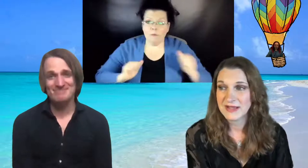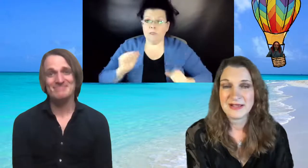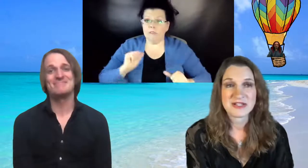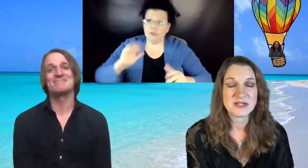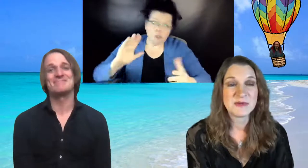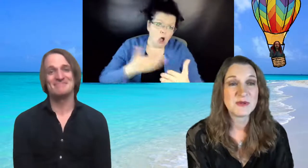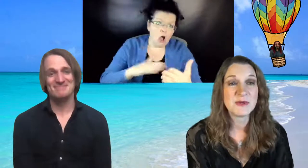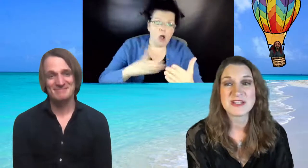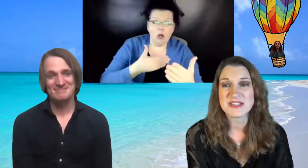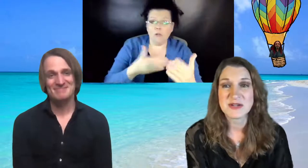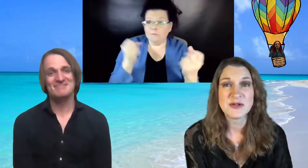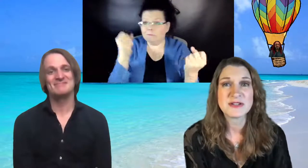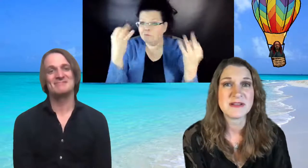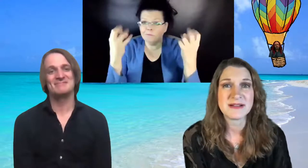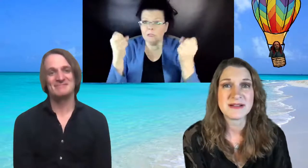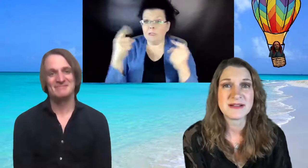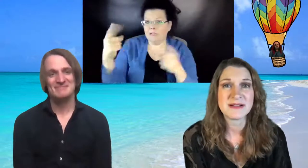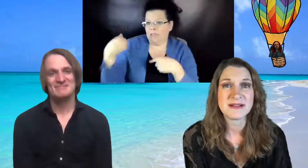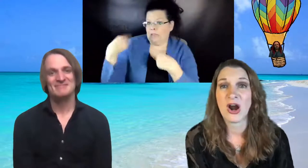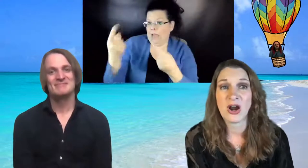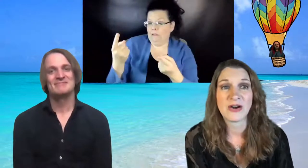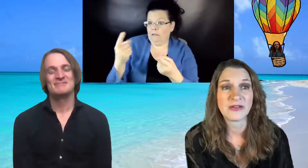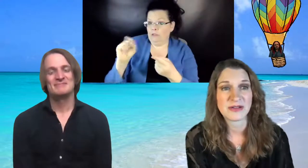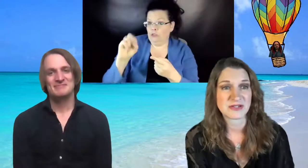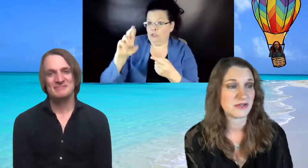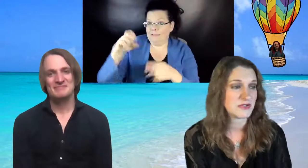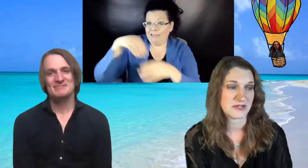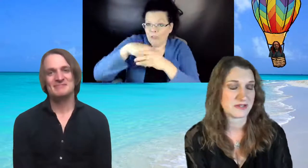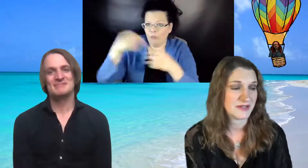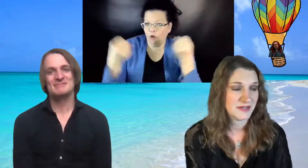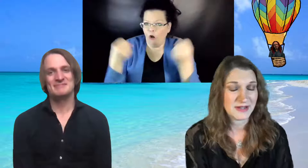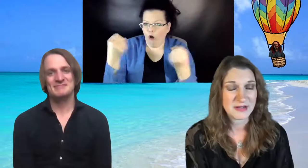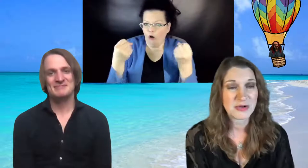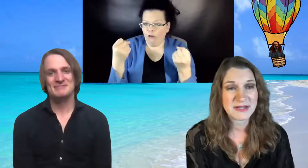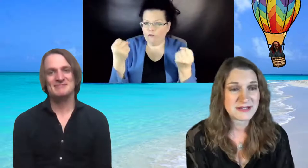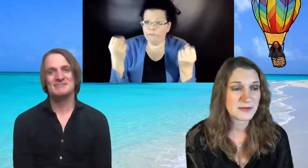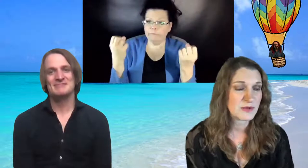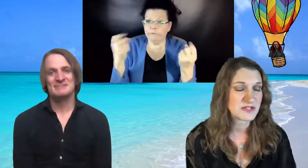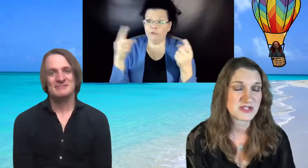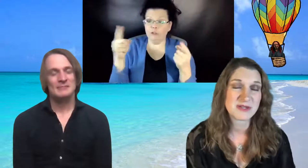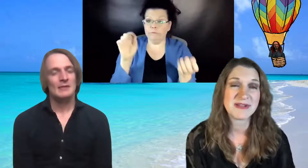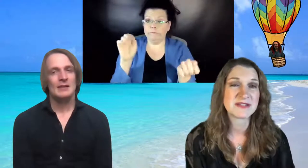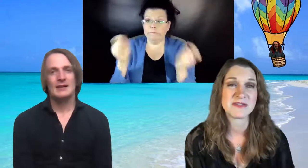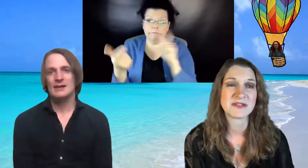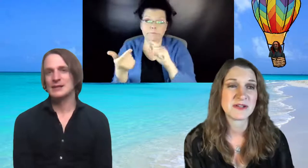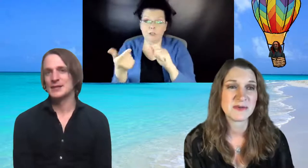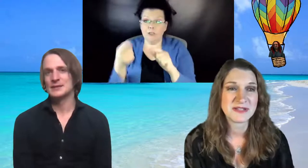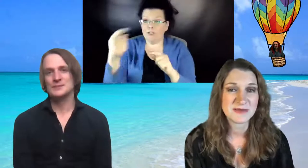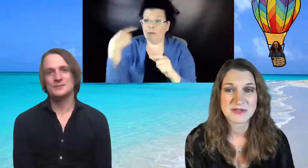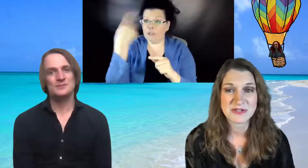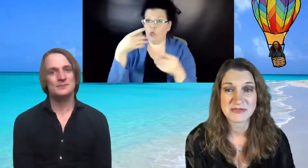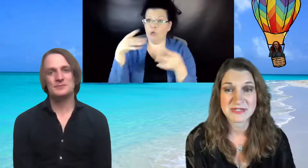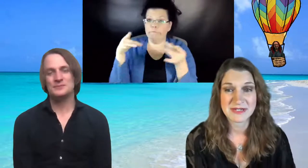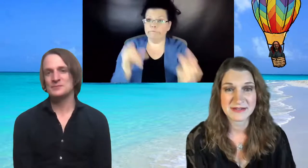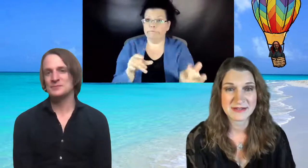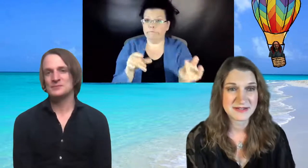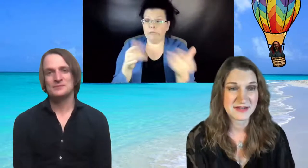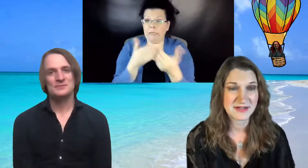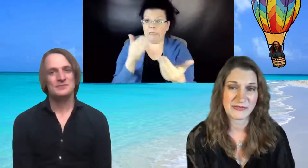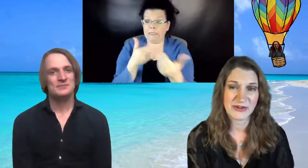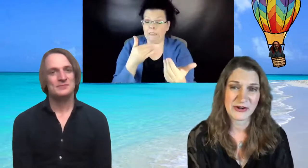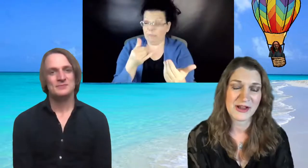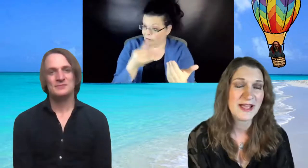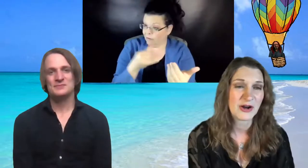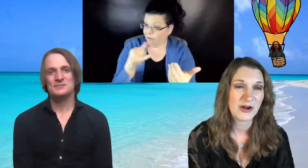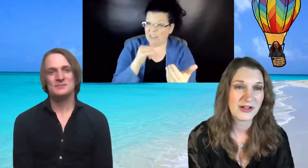songs. She's been doing a series lately in the car that she'll just translate, which she makes it look so easy, which is ridiculous and